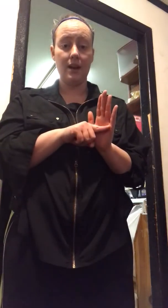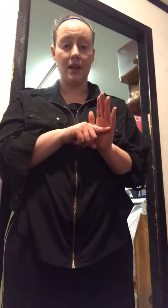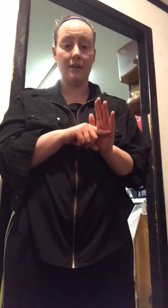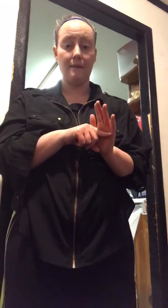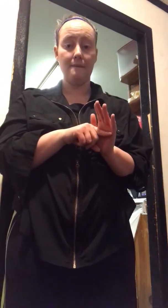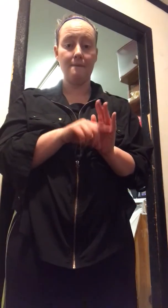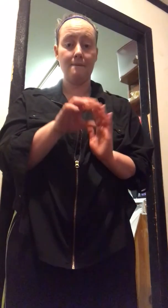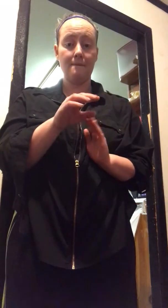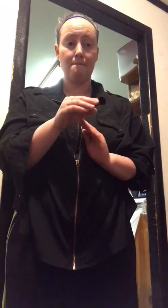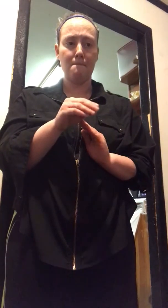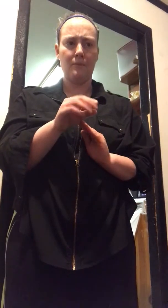mechanisms.